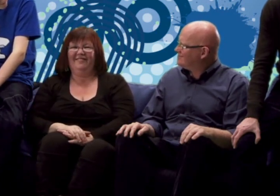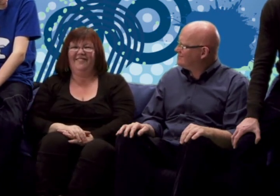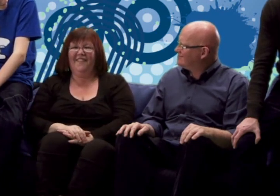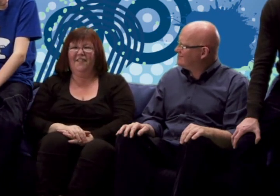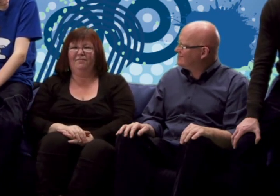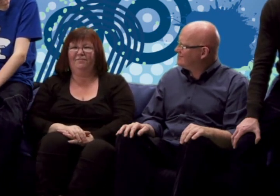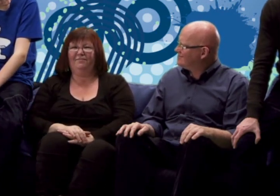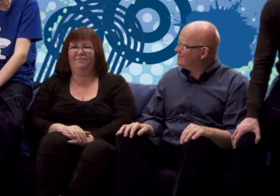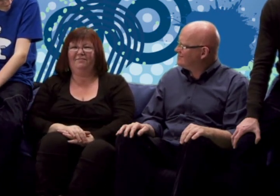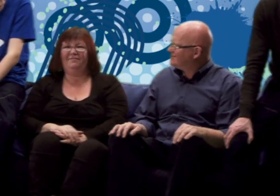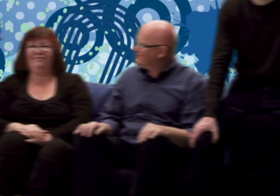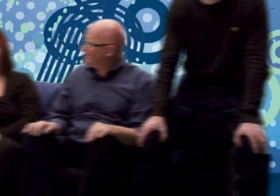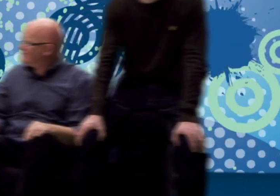away when they're going with their son.